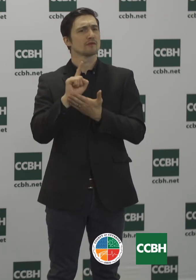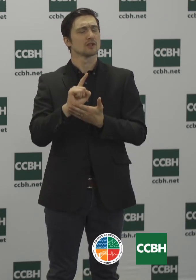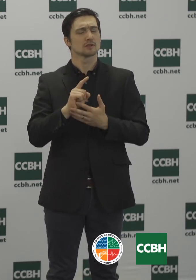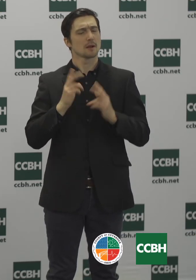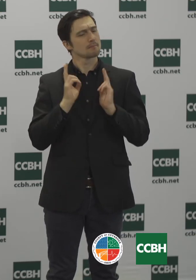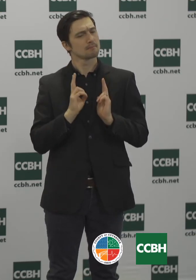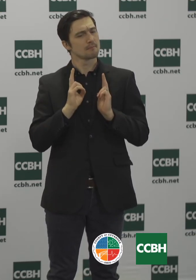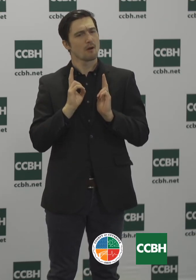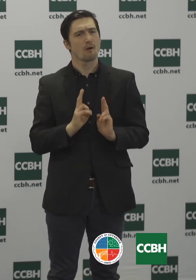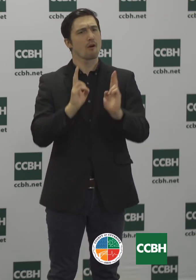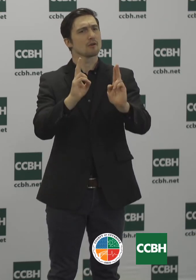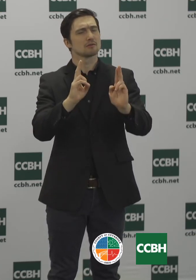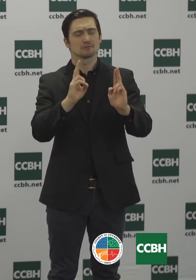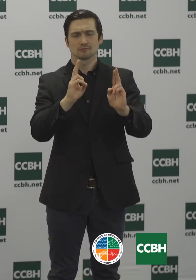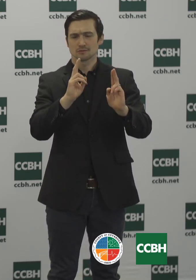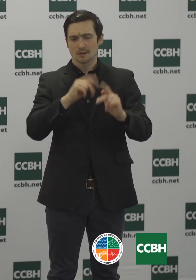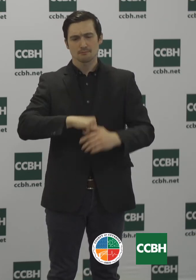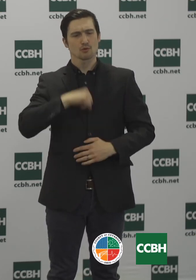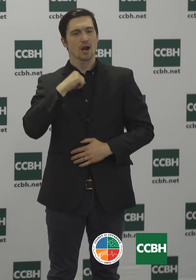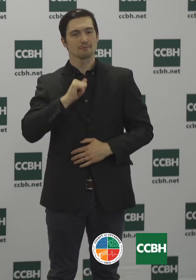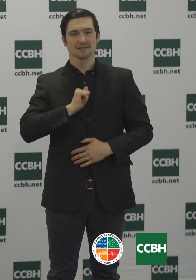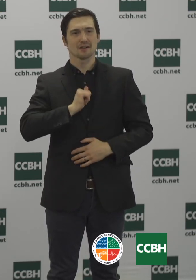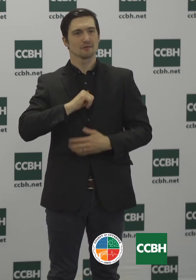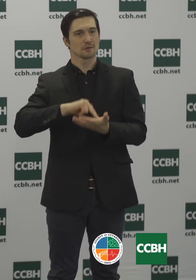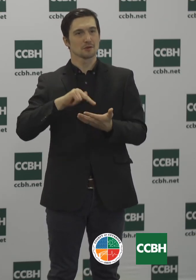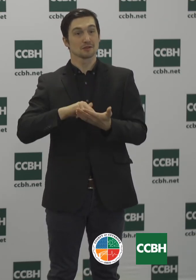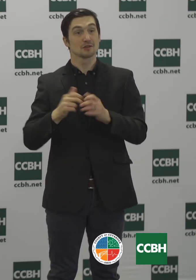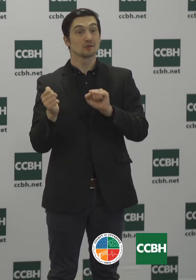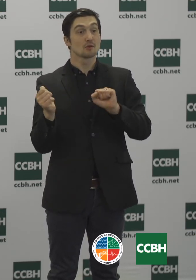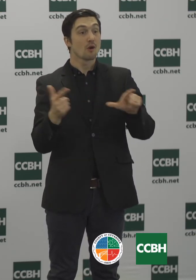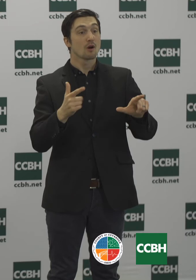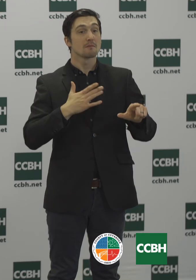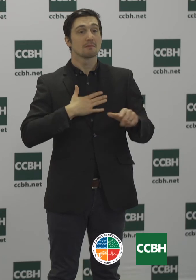fellow nurses, happy Nurses Week. Perfect.